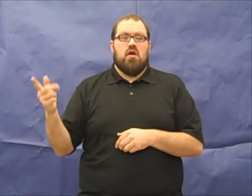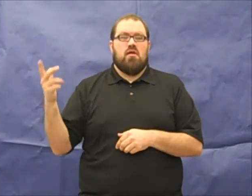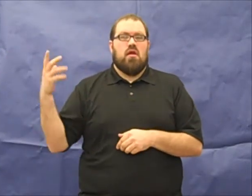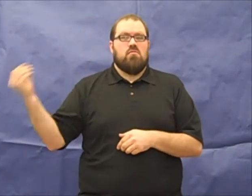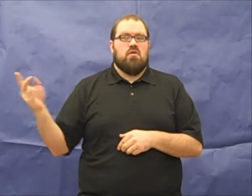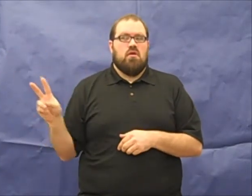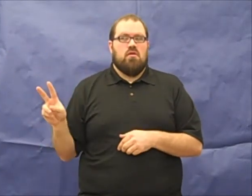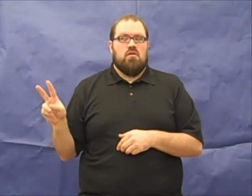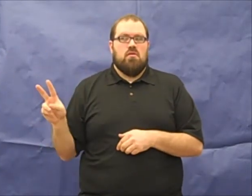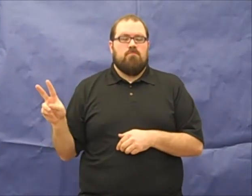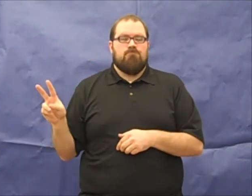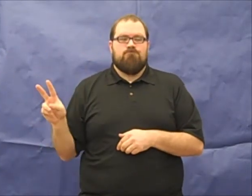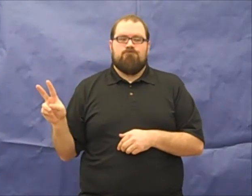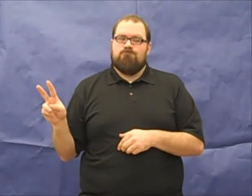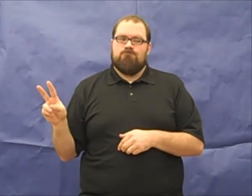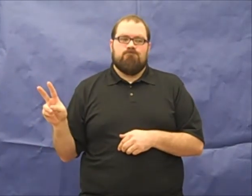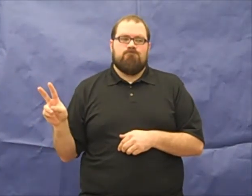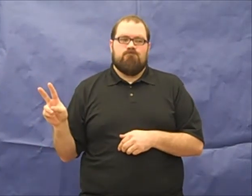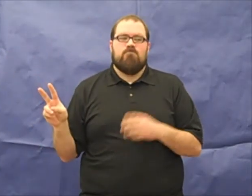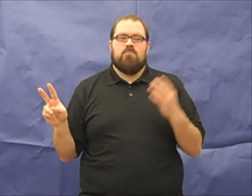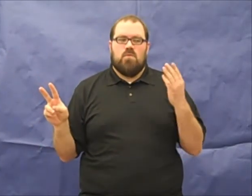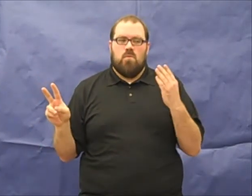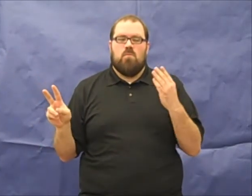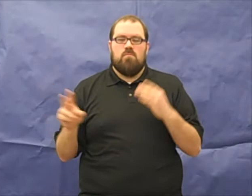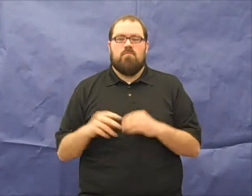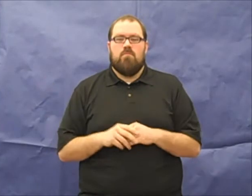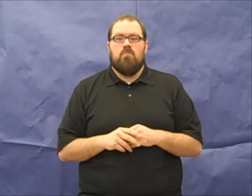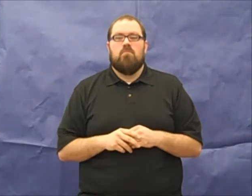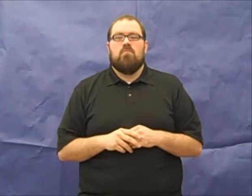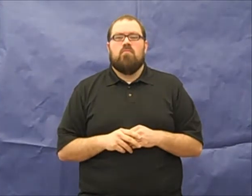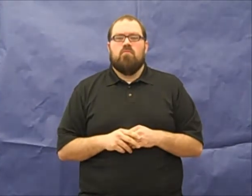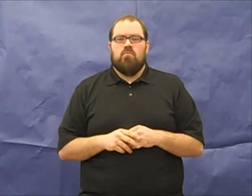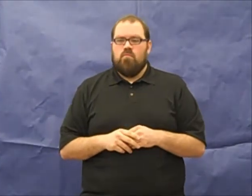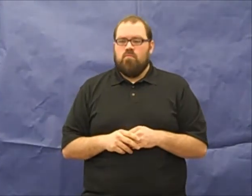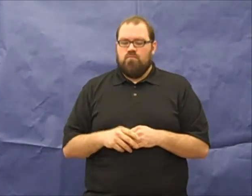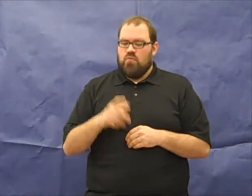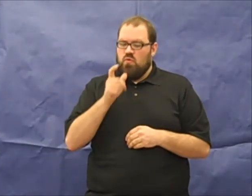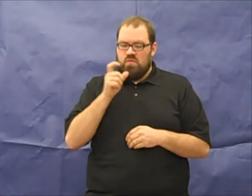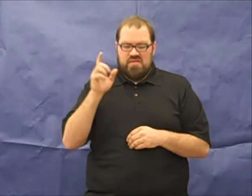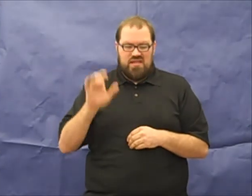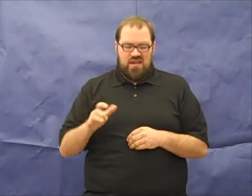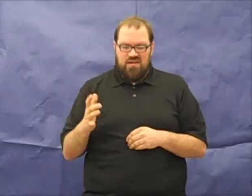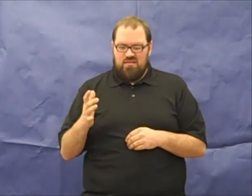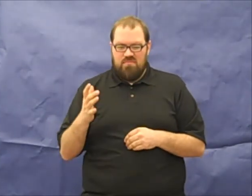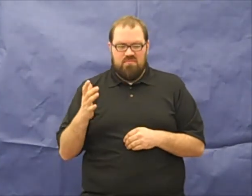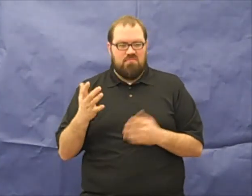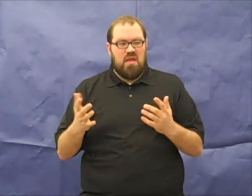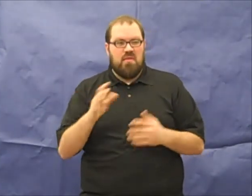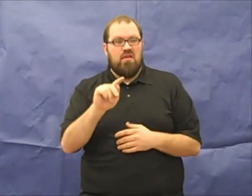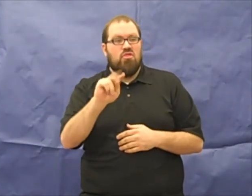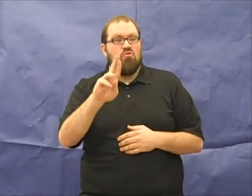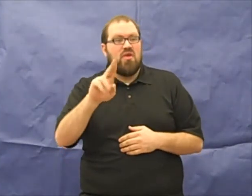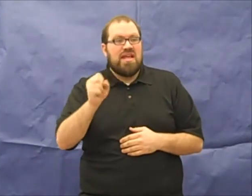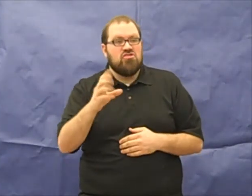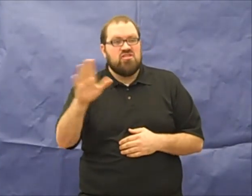doesn't muffle their sound much. Who was that? Thresh's grandmother? One of Rue's little